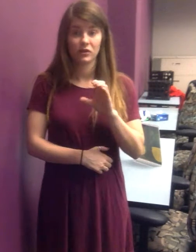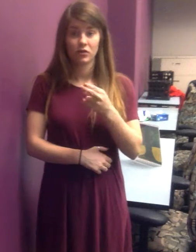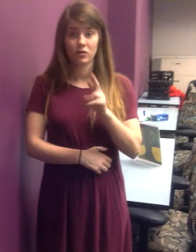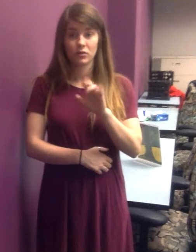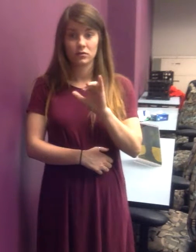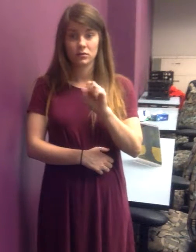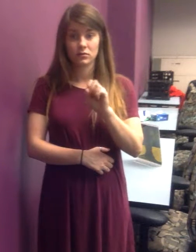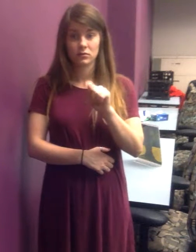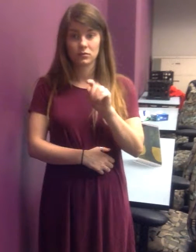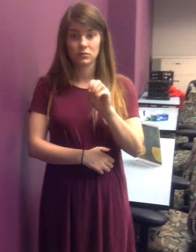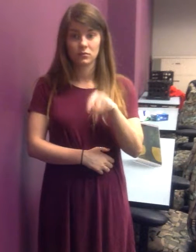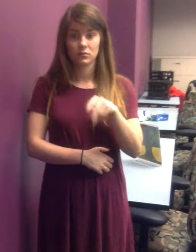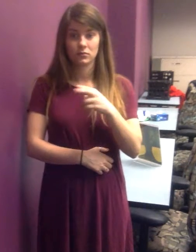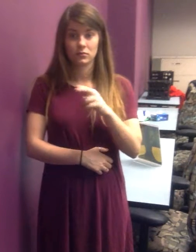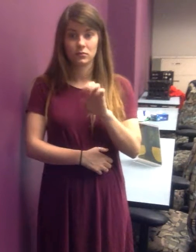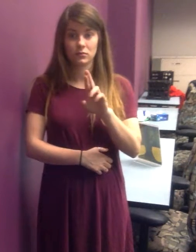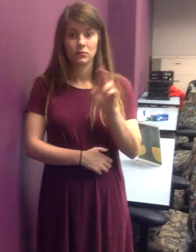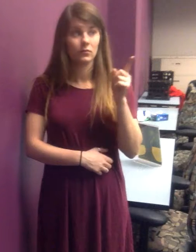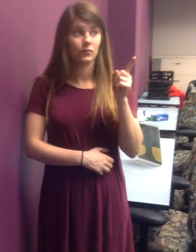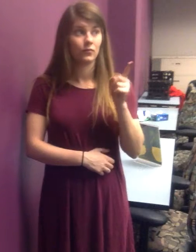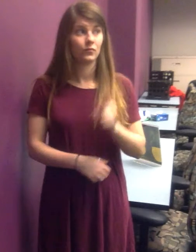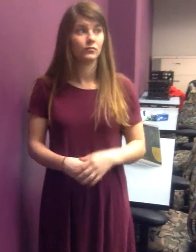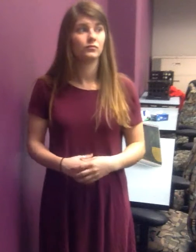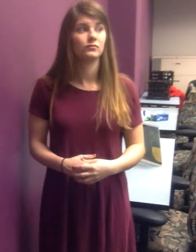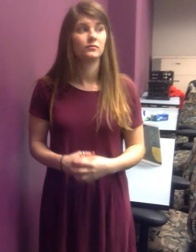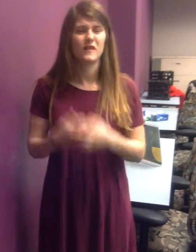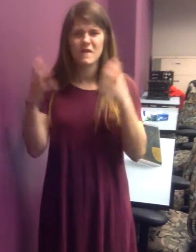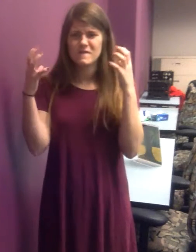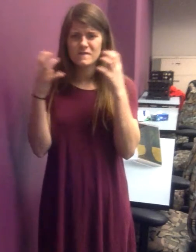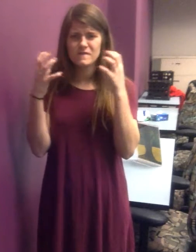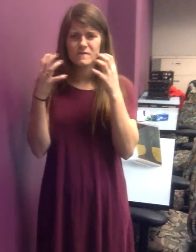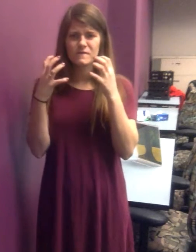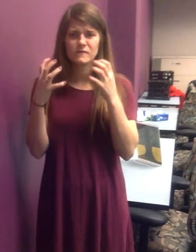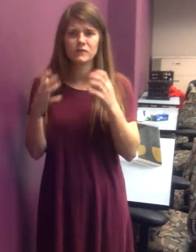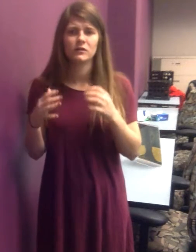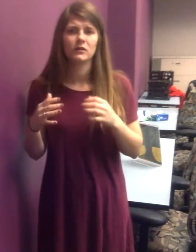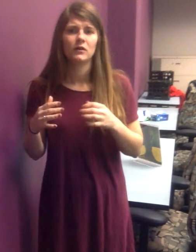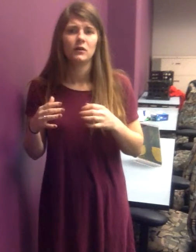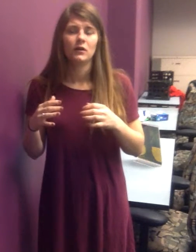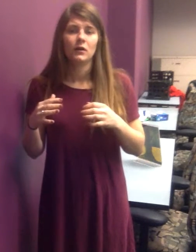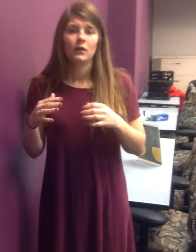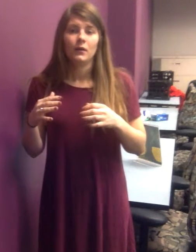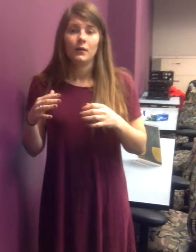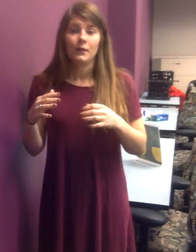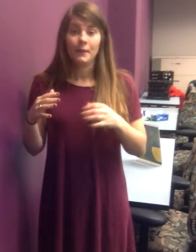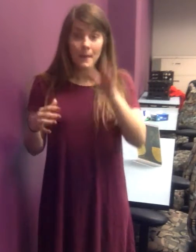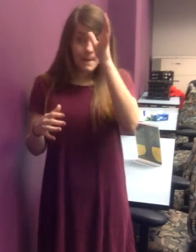fear of catastrophic man-made global warming is mistaken. This demonstration shows that the oft-repeated mantra in Washington, quote, the